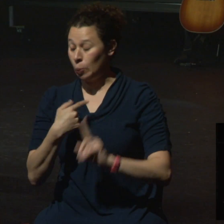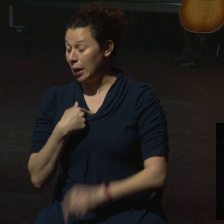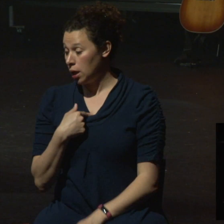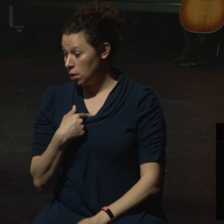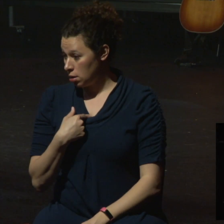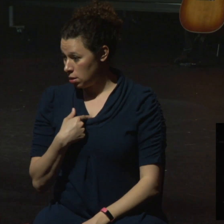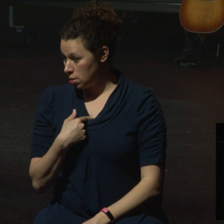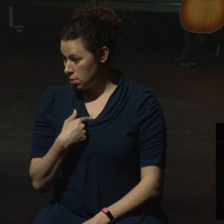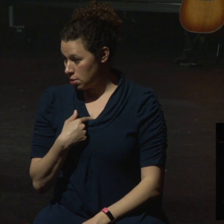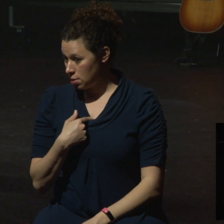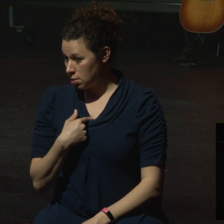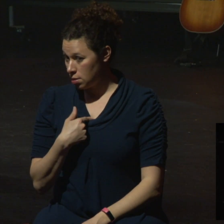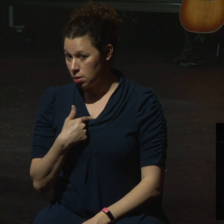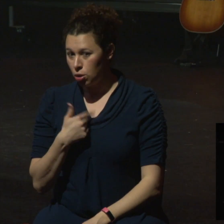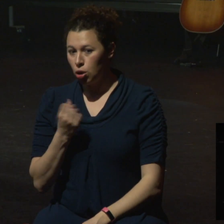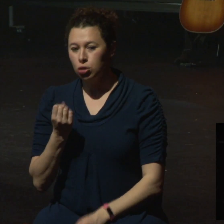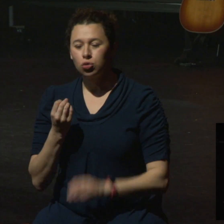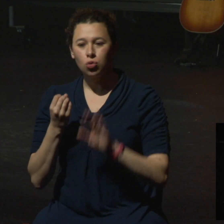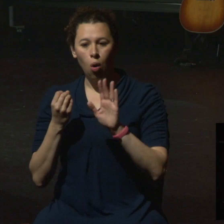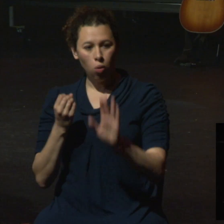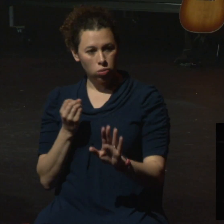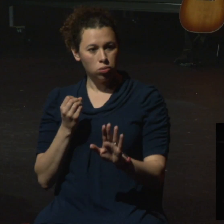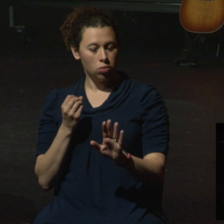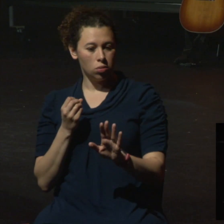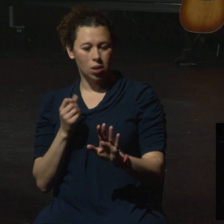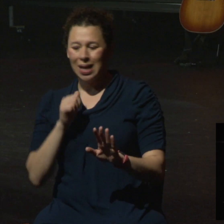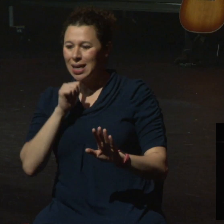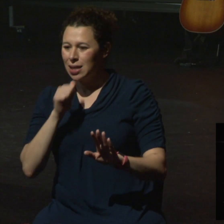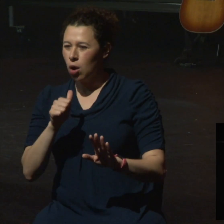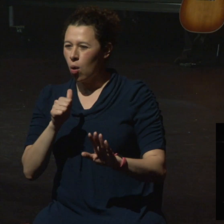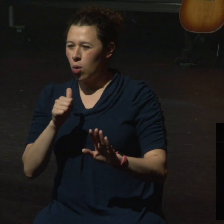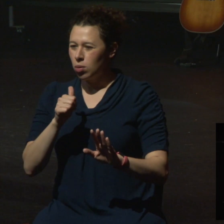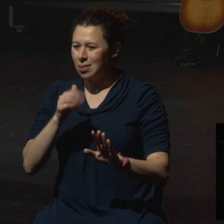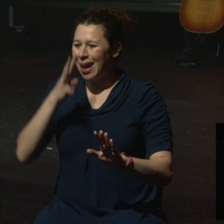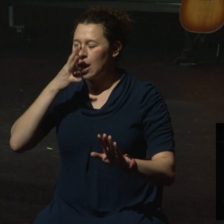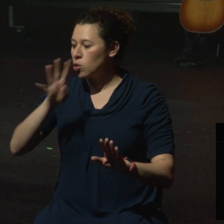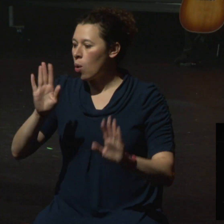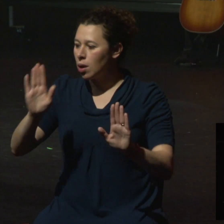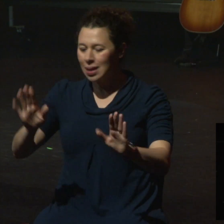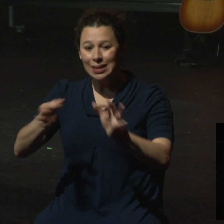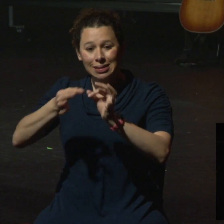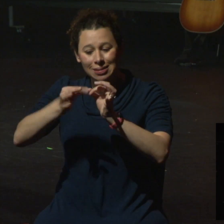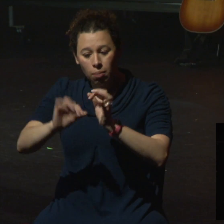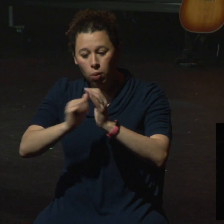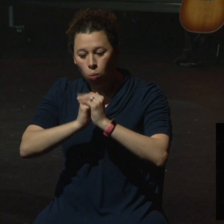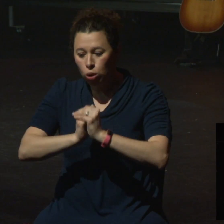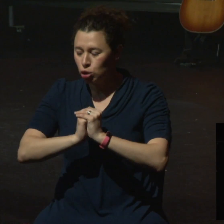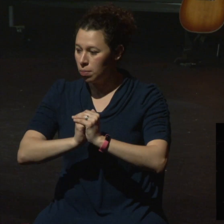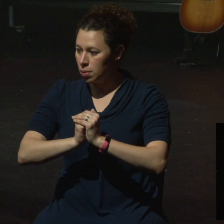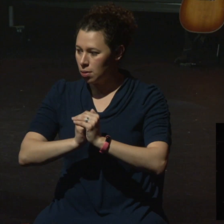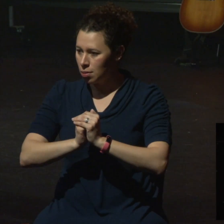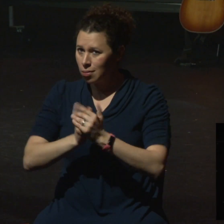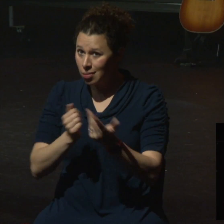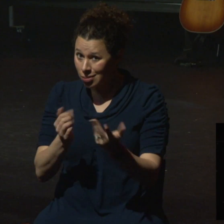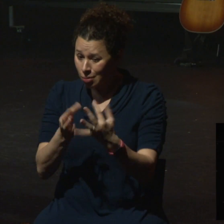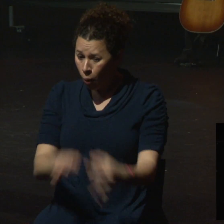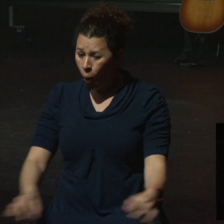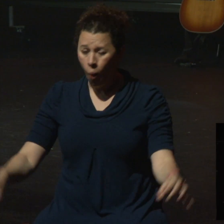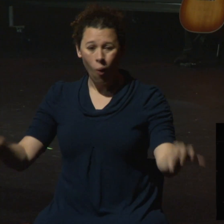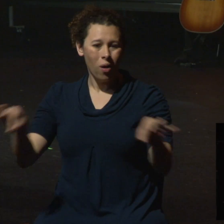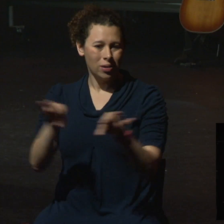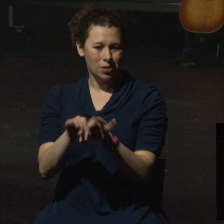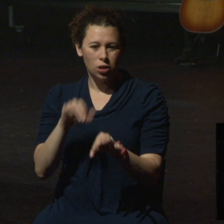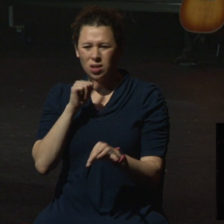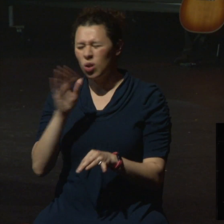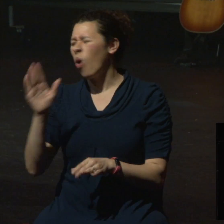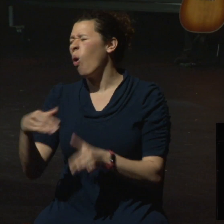So let's not get away from this act, the simple act of worship. Let's not take worship for granted. If you notice things in